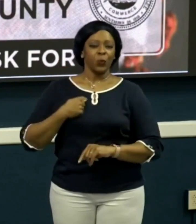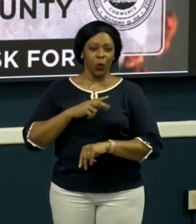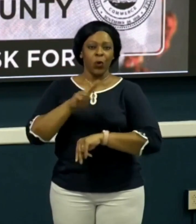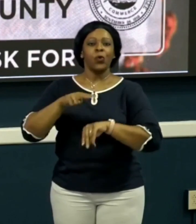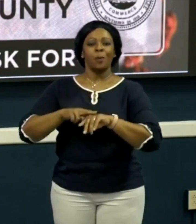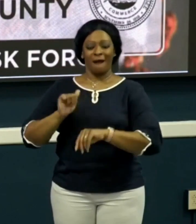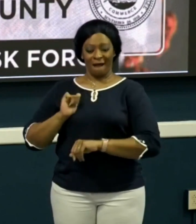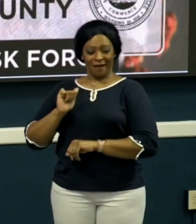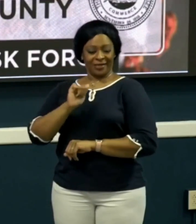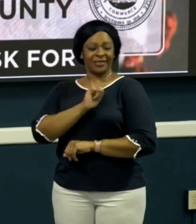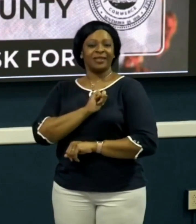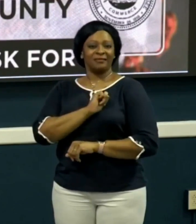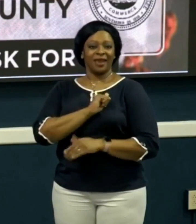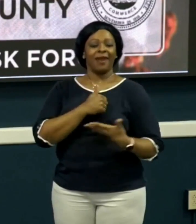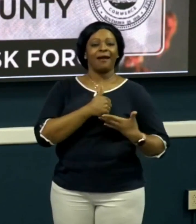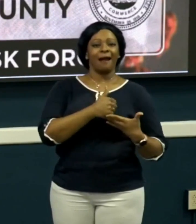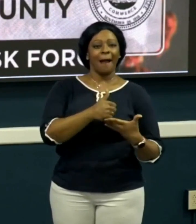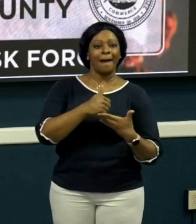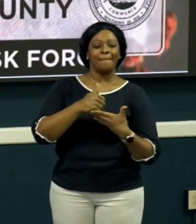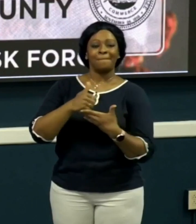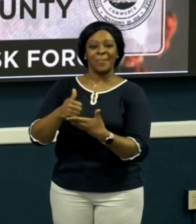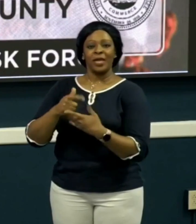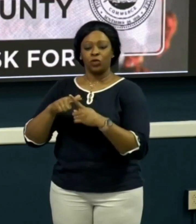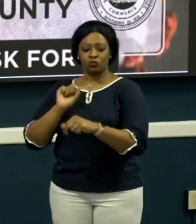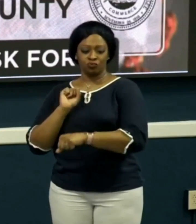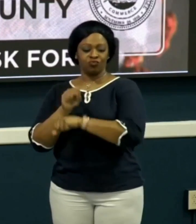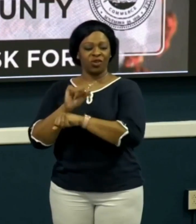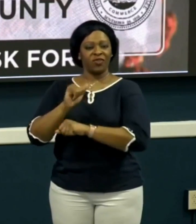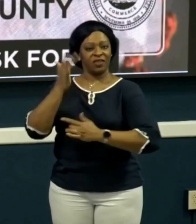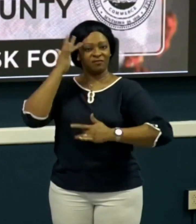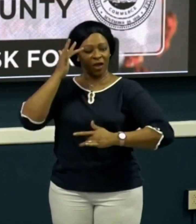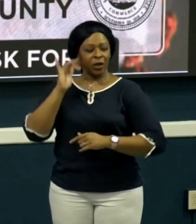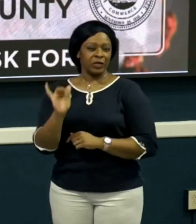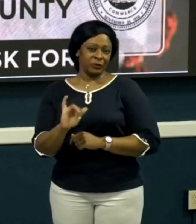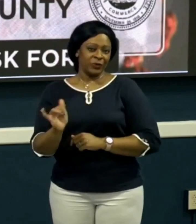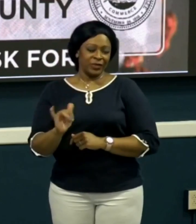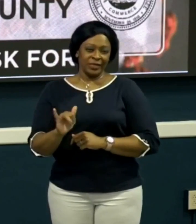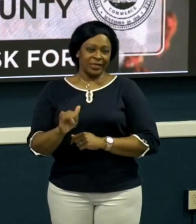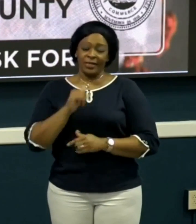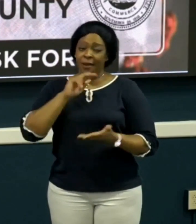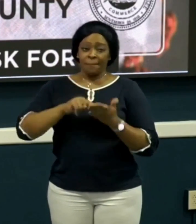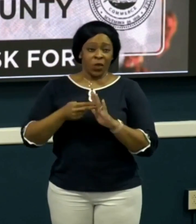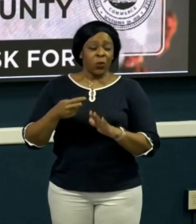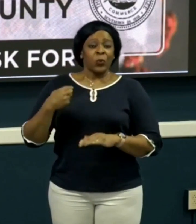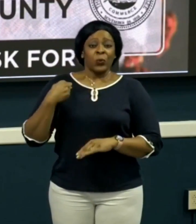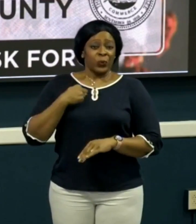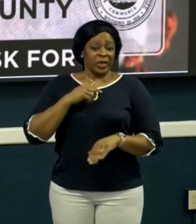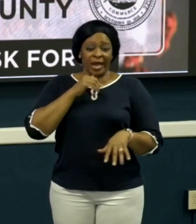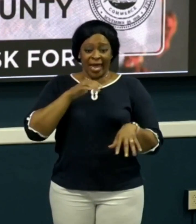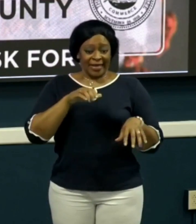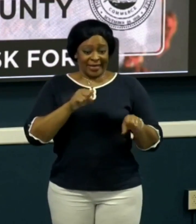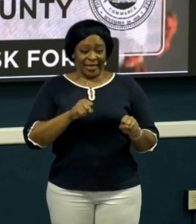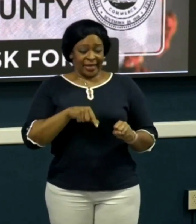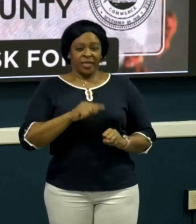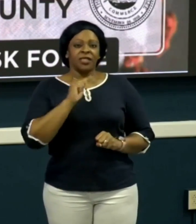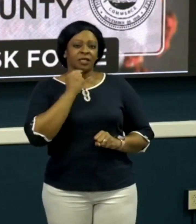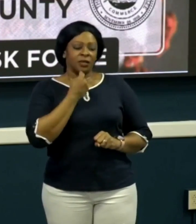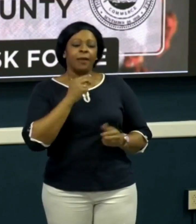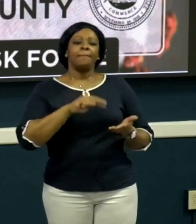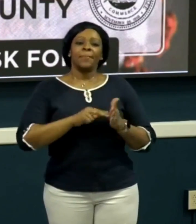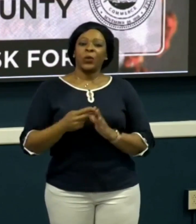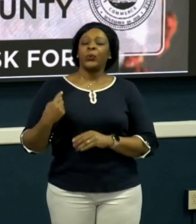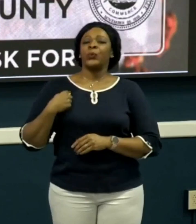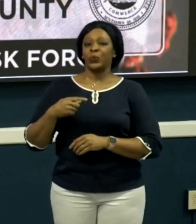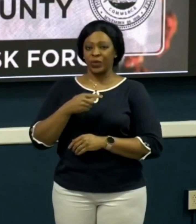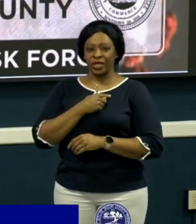normalizing ourselves and accommodating the virus so that we can live with it as well. It doesn't mean we're taking it any less seriously. It just means